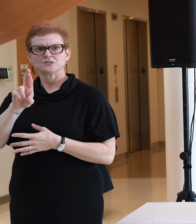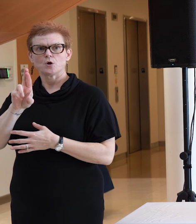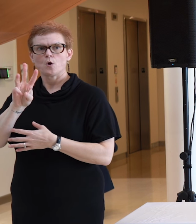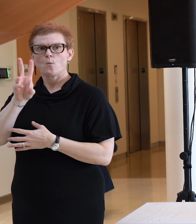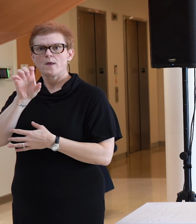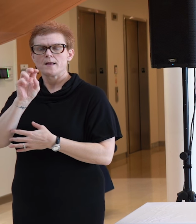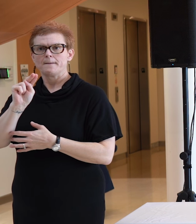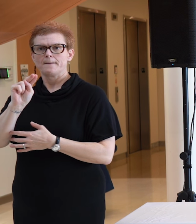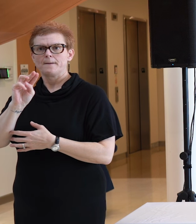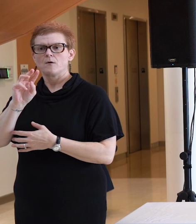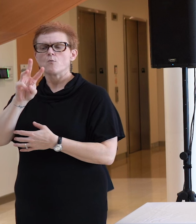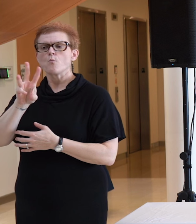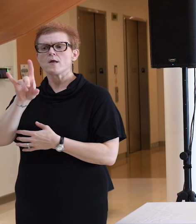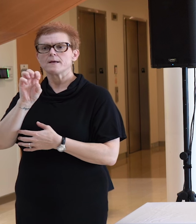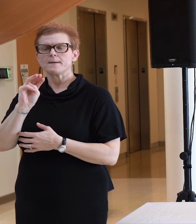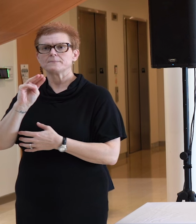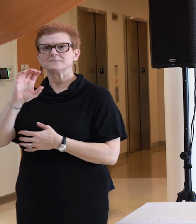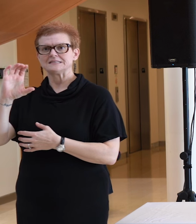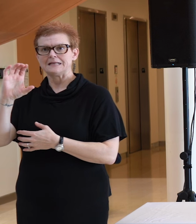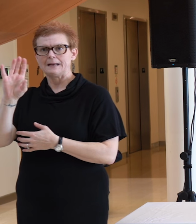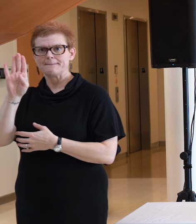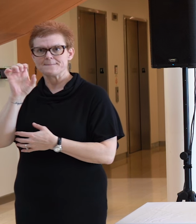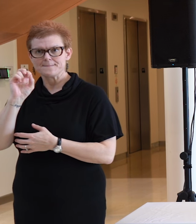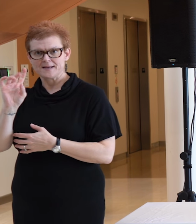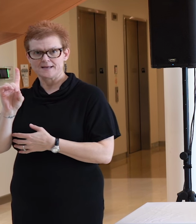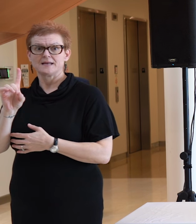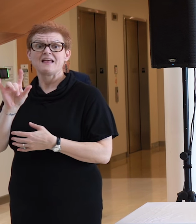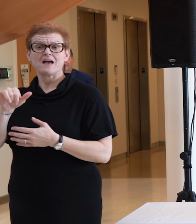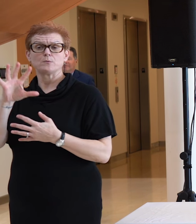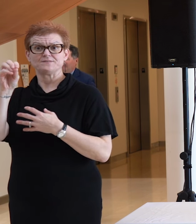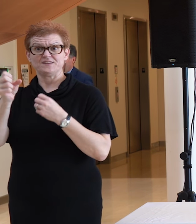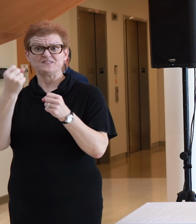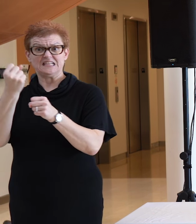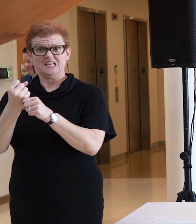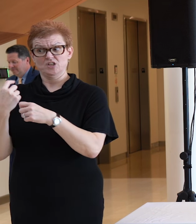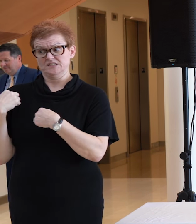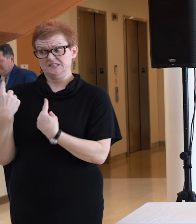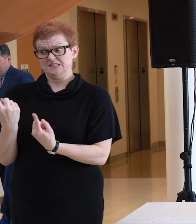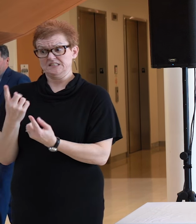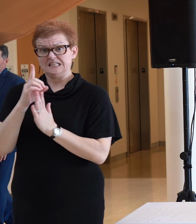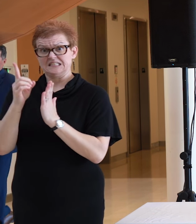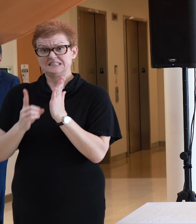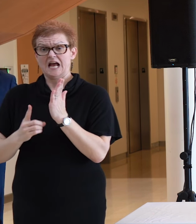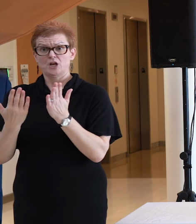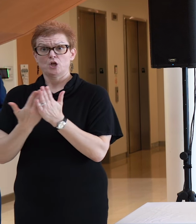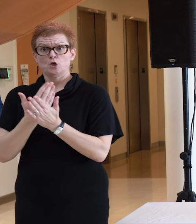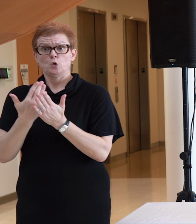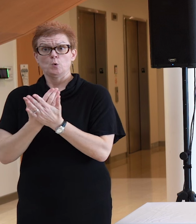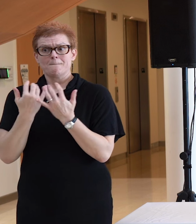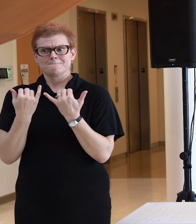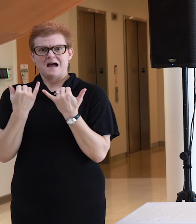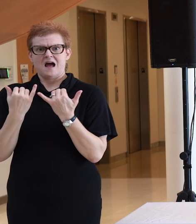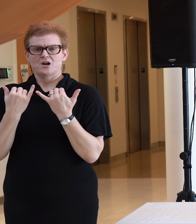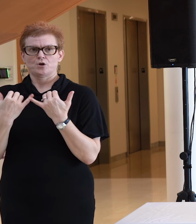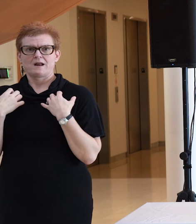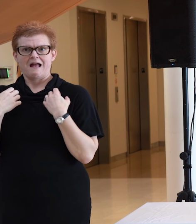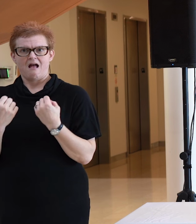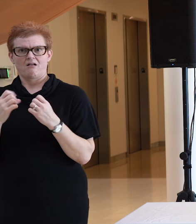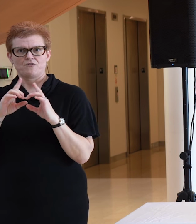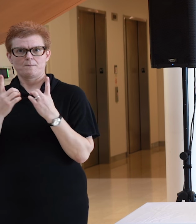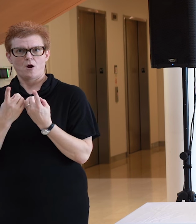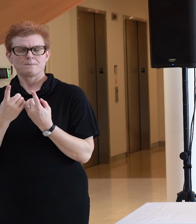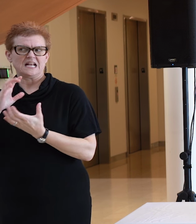1973. It's been 50 years since he designed and implemented a new modern health department. And as his wife just